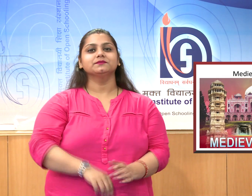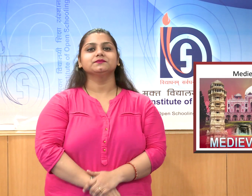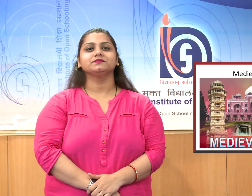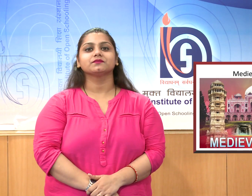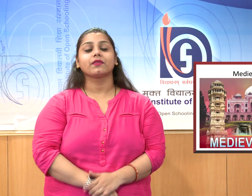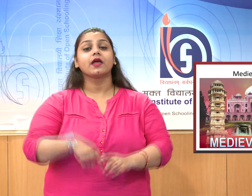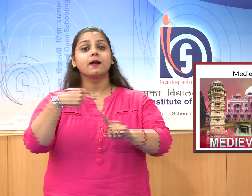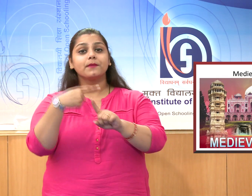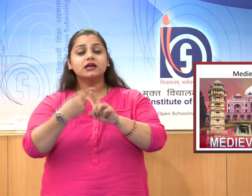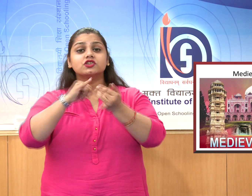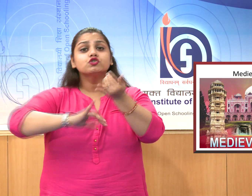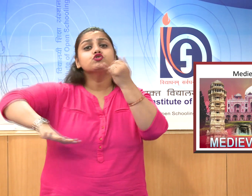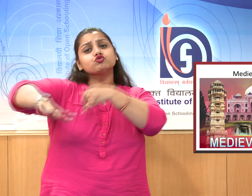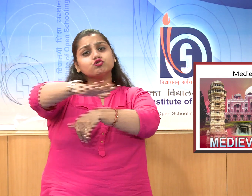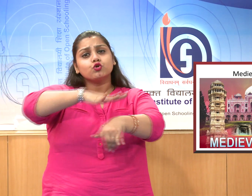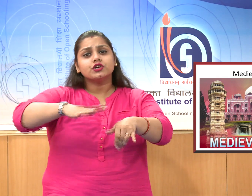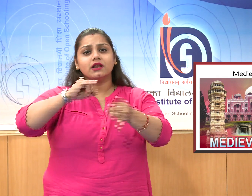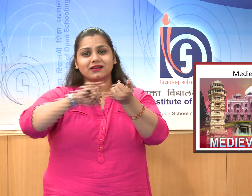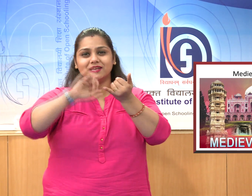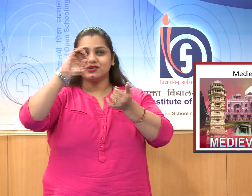and social systems.